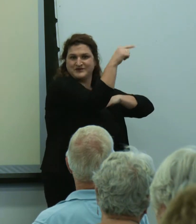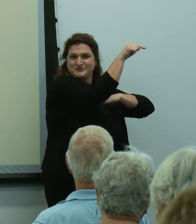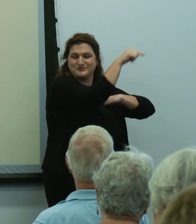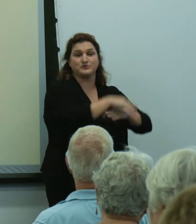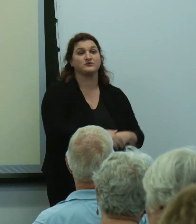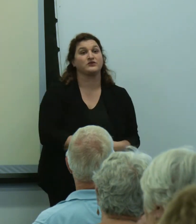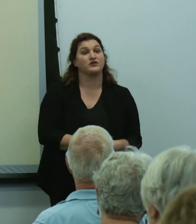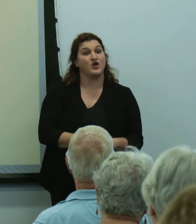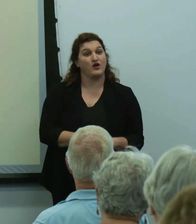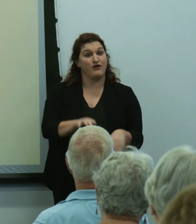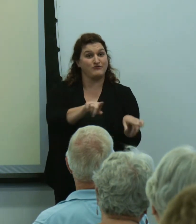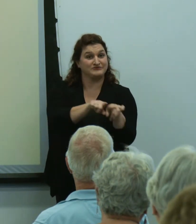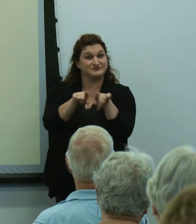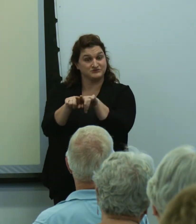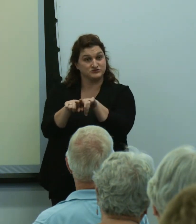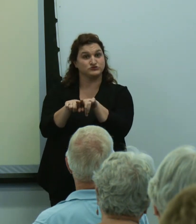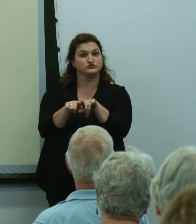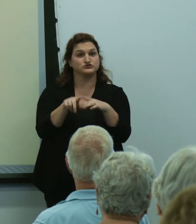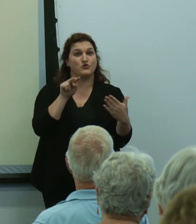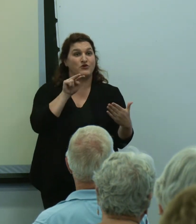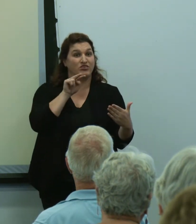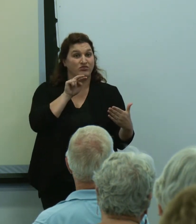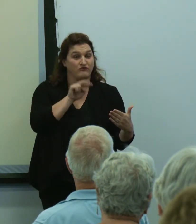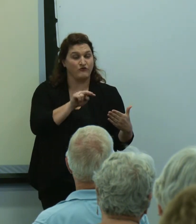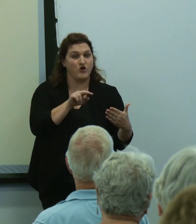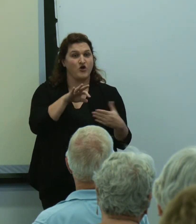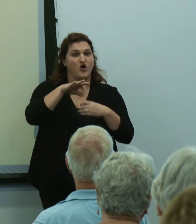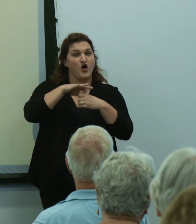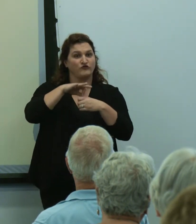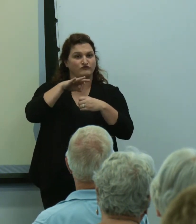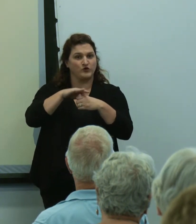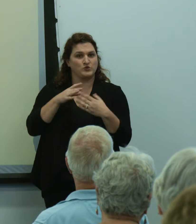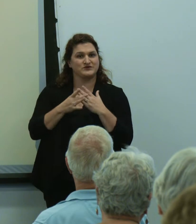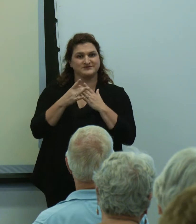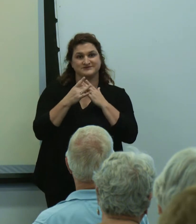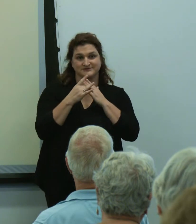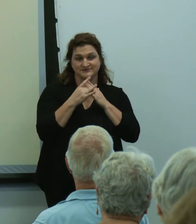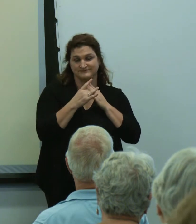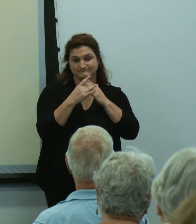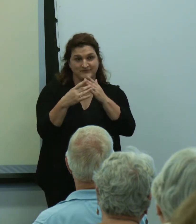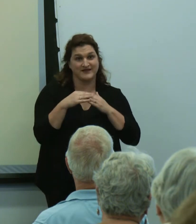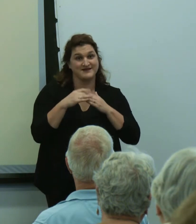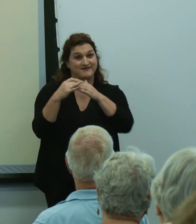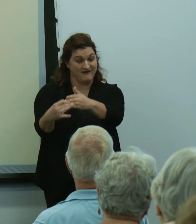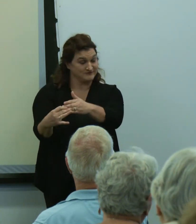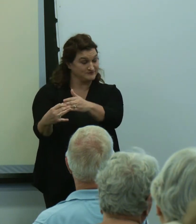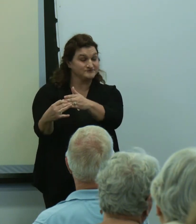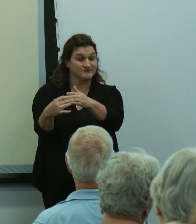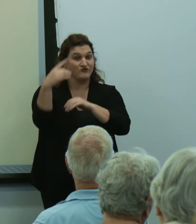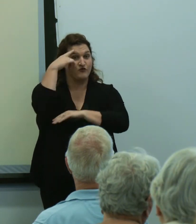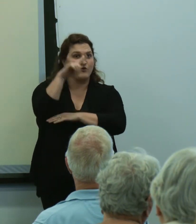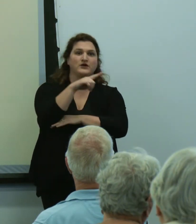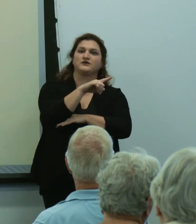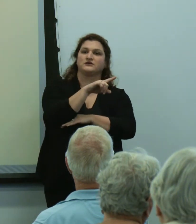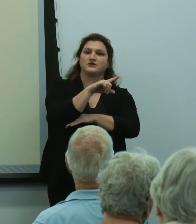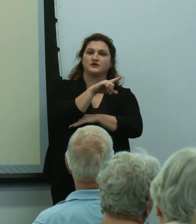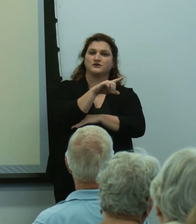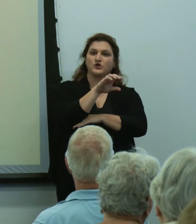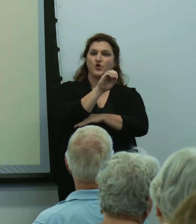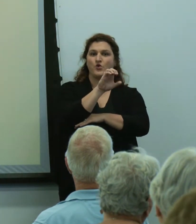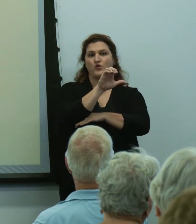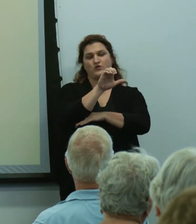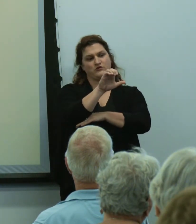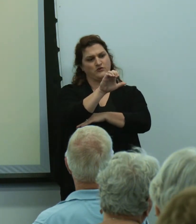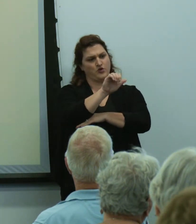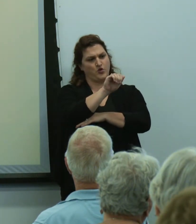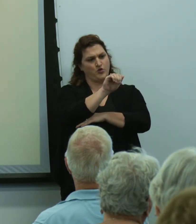Also, look for our voter's guide to elections in Greene and Montgomery counties. It will be available about the time of early voting, which